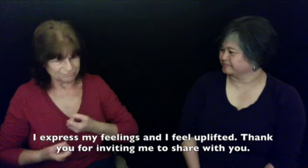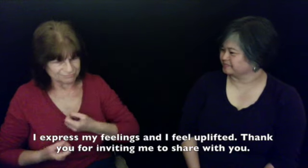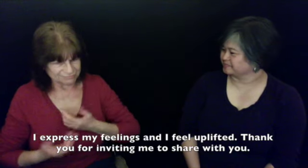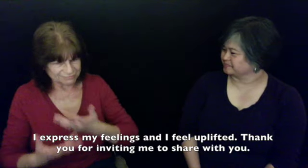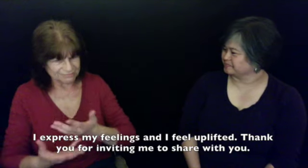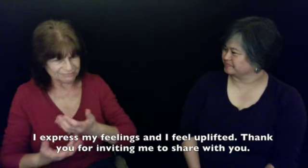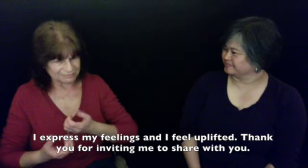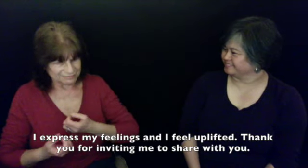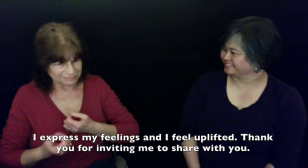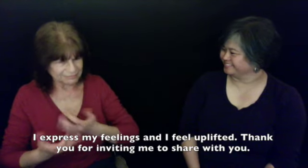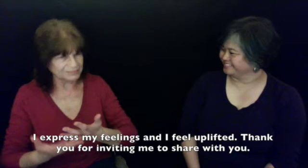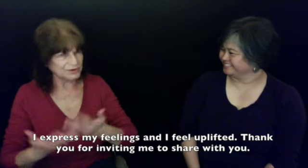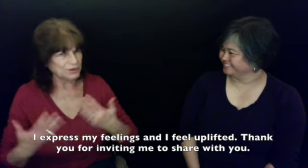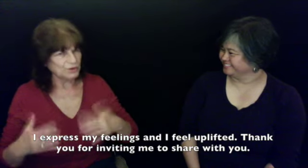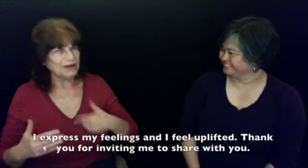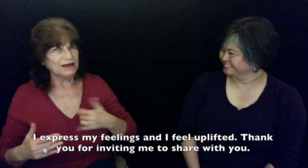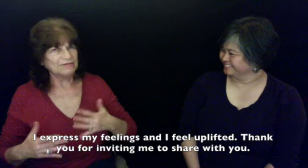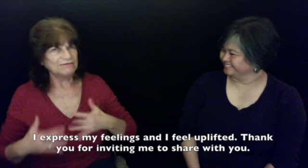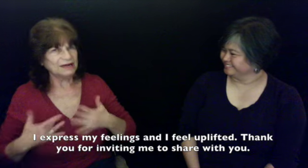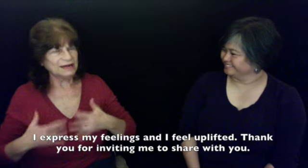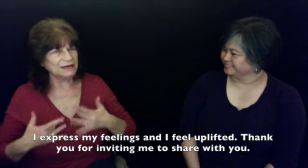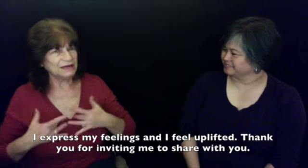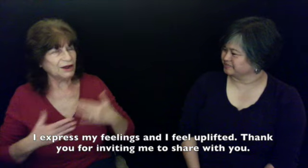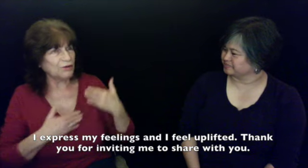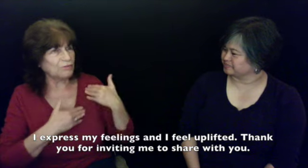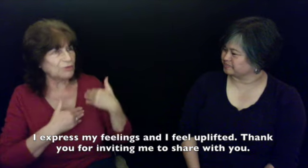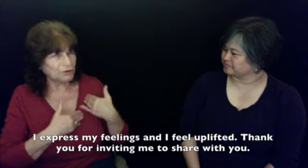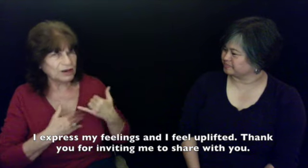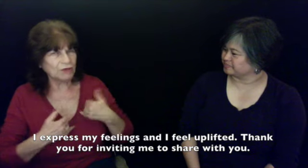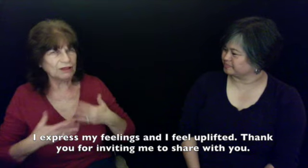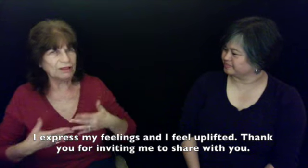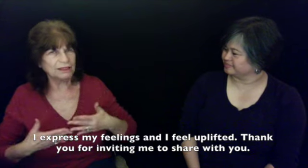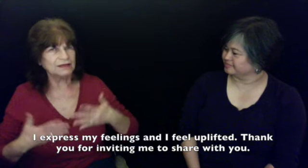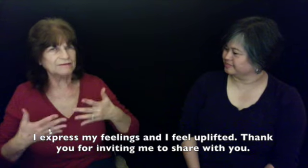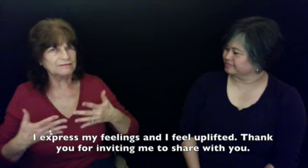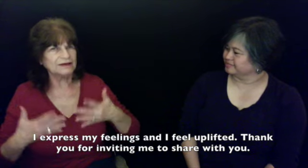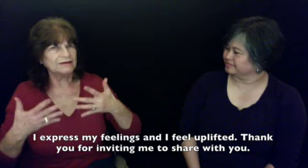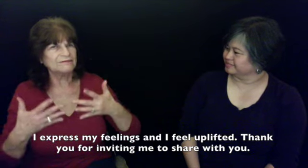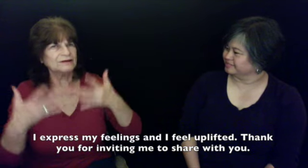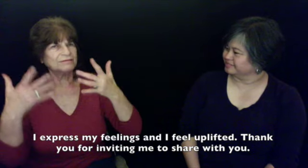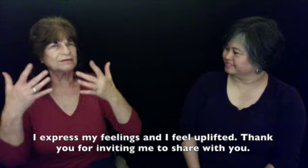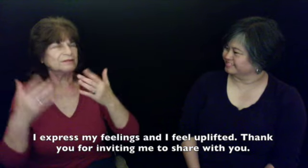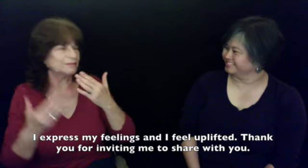I express my feelings and I feel uplifted. Thank you for inviting me to share with you.